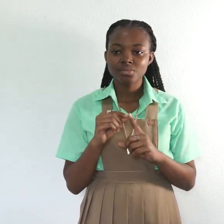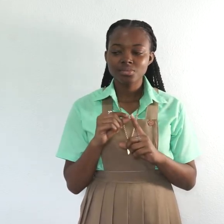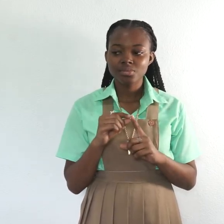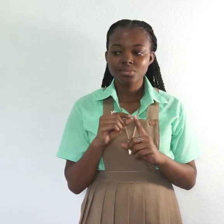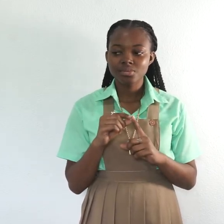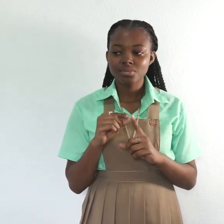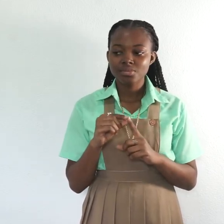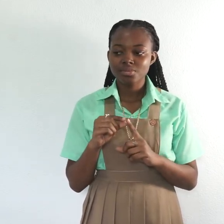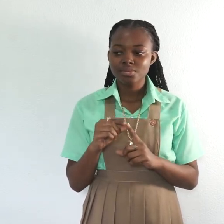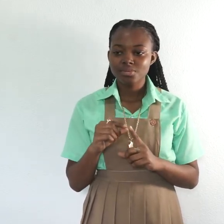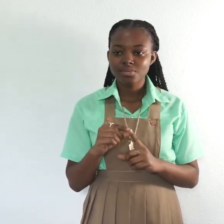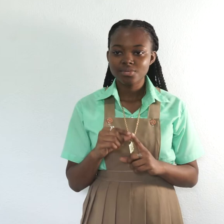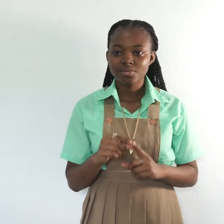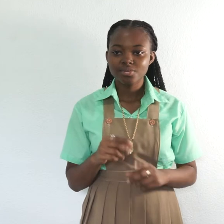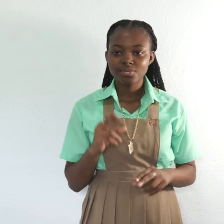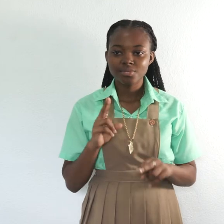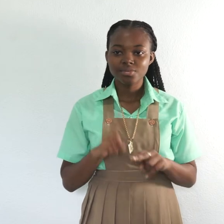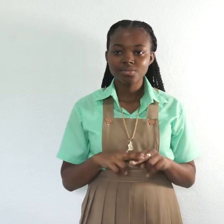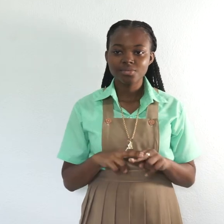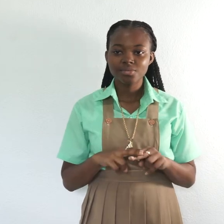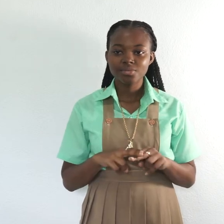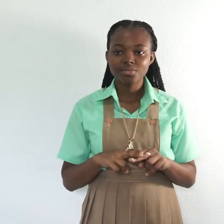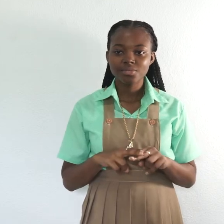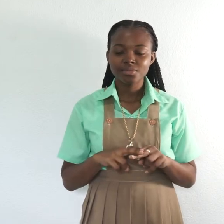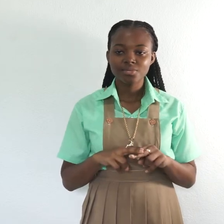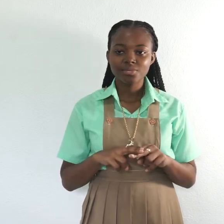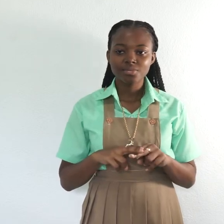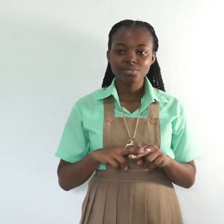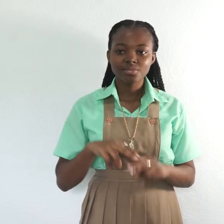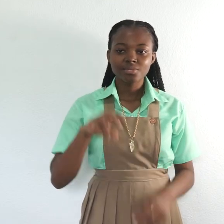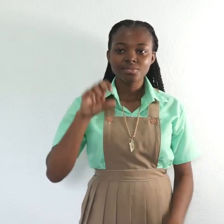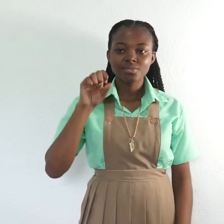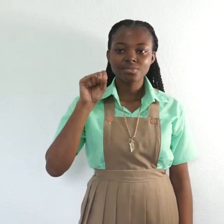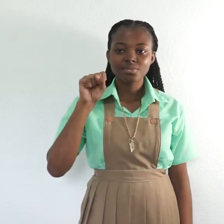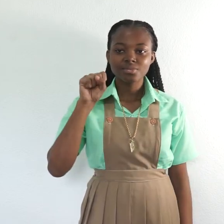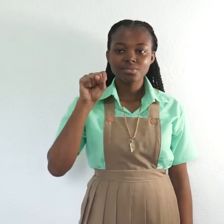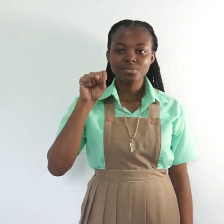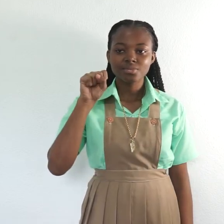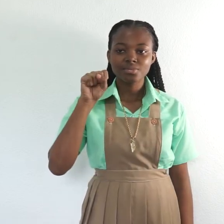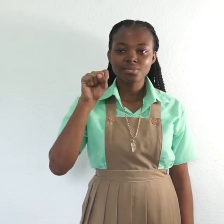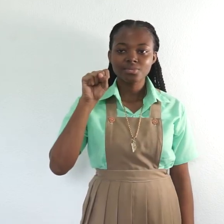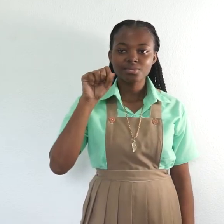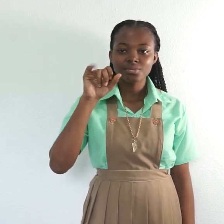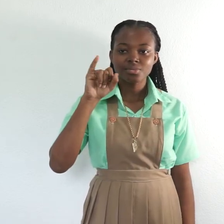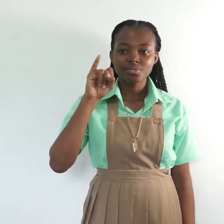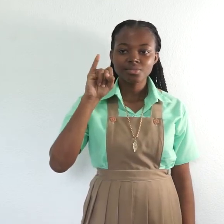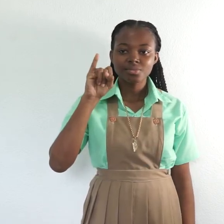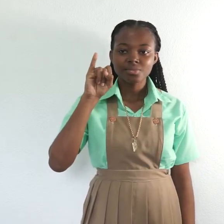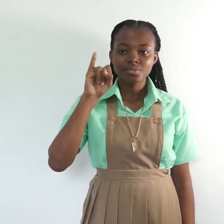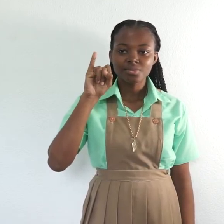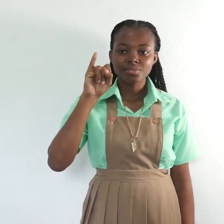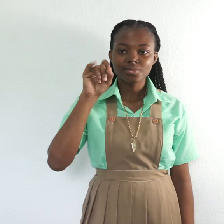Sit S I T